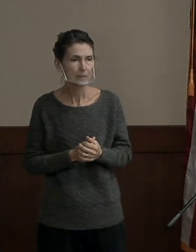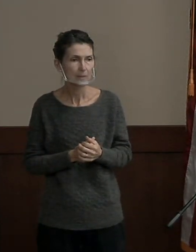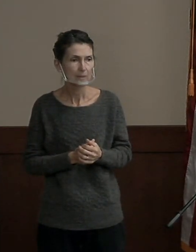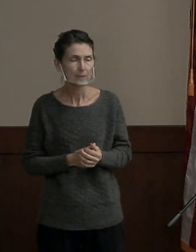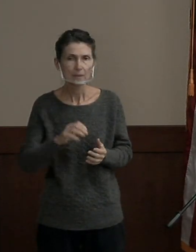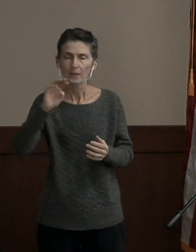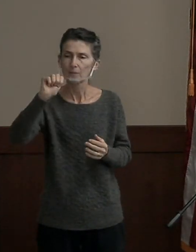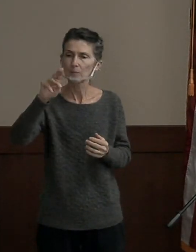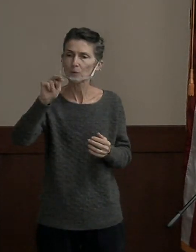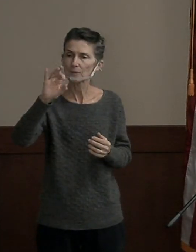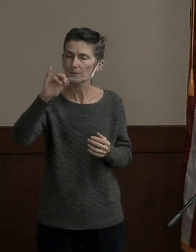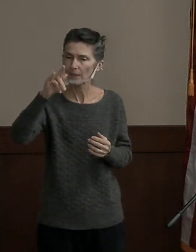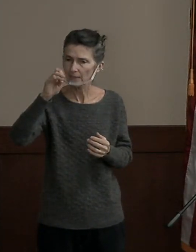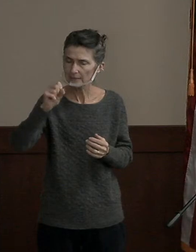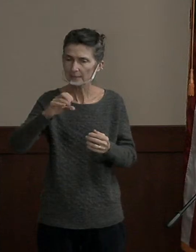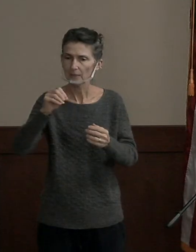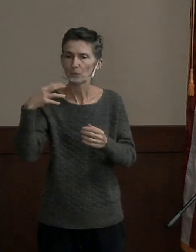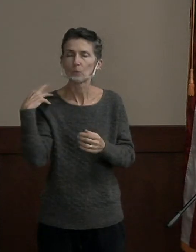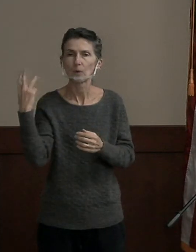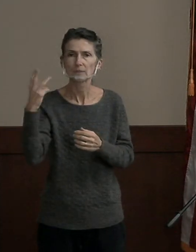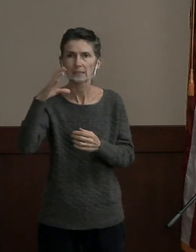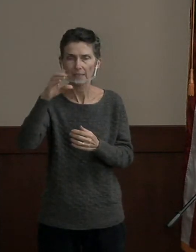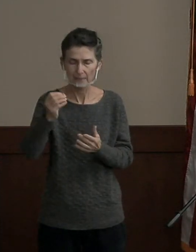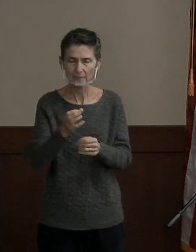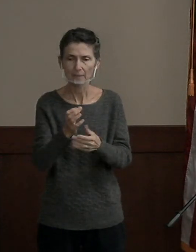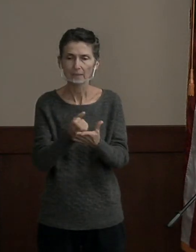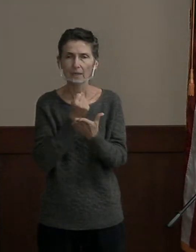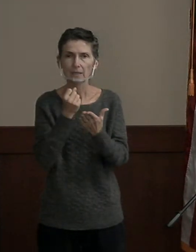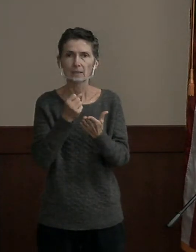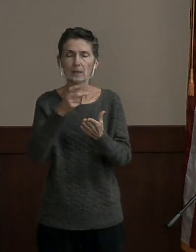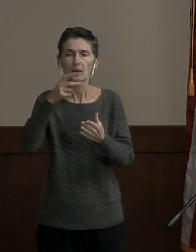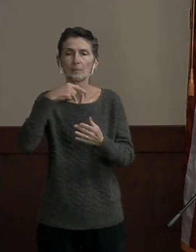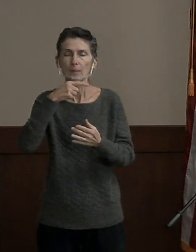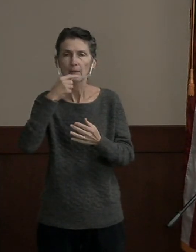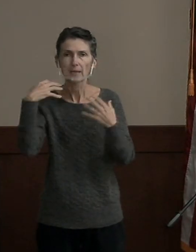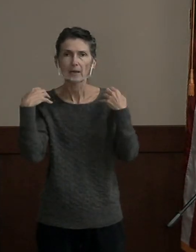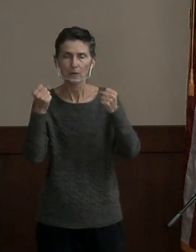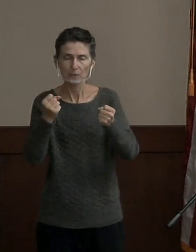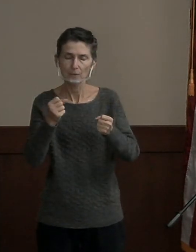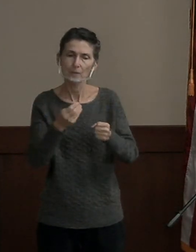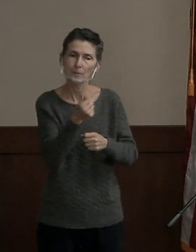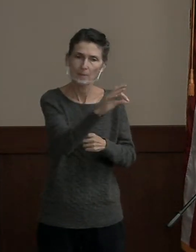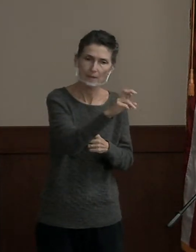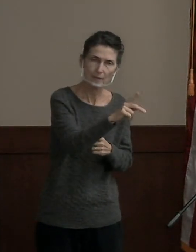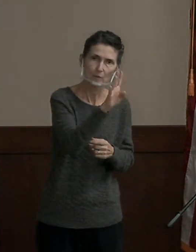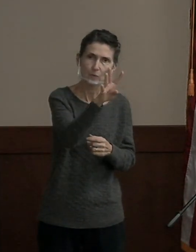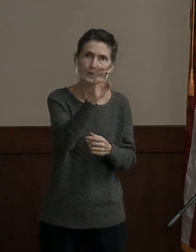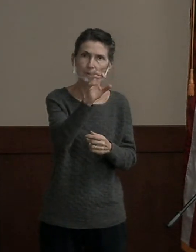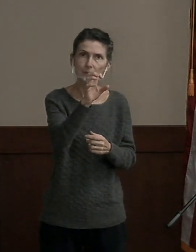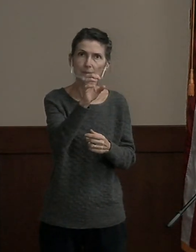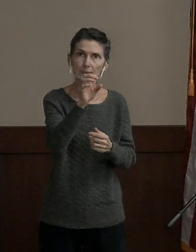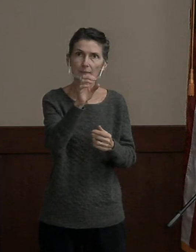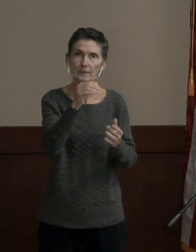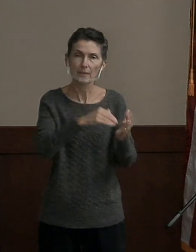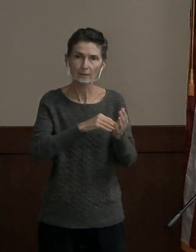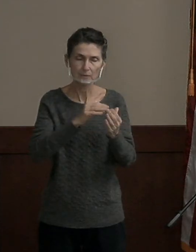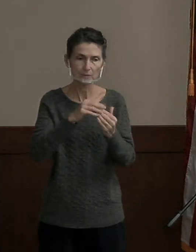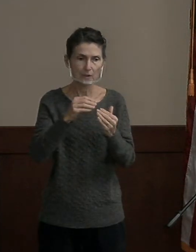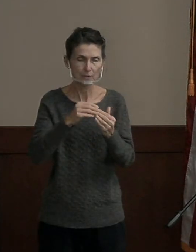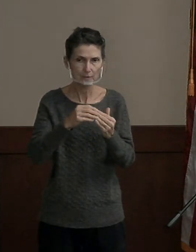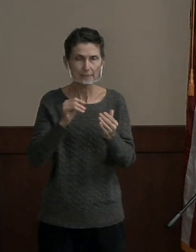Municipalities and Washington County received public health cost reimbursement in the amount of $400,000. This